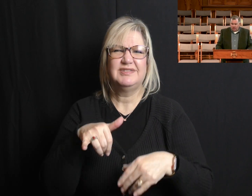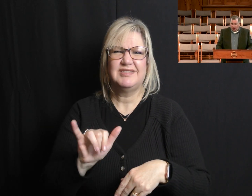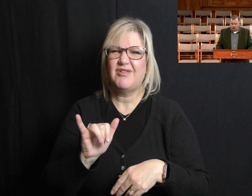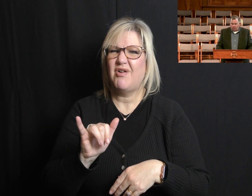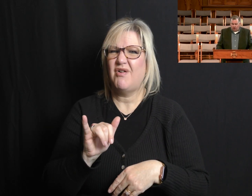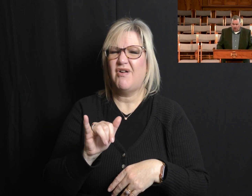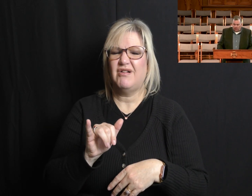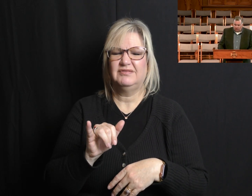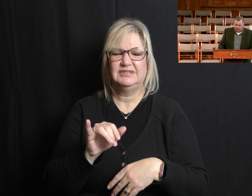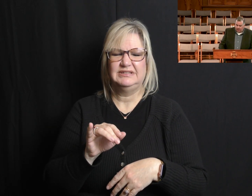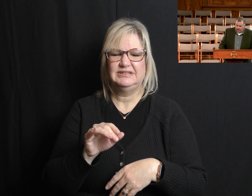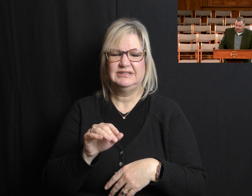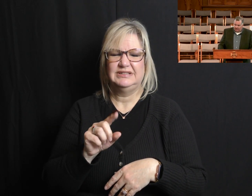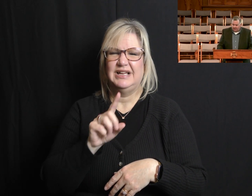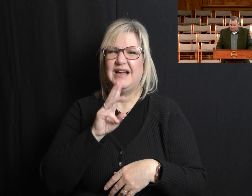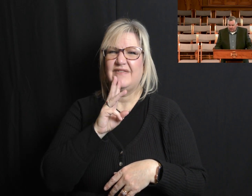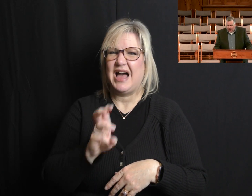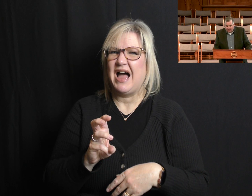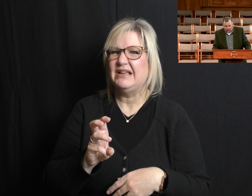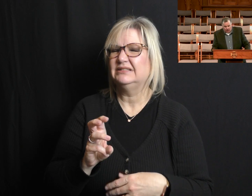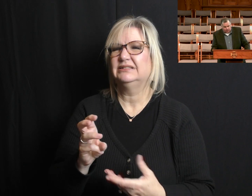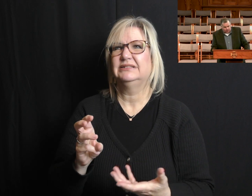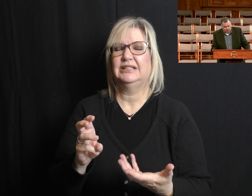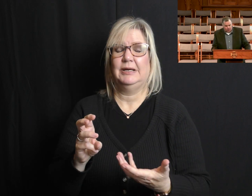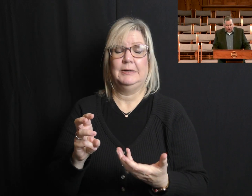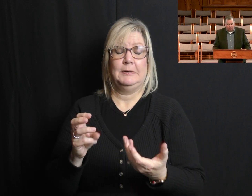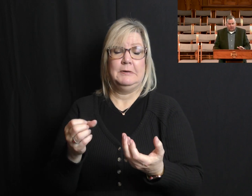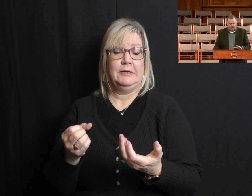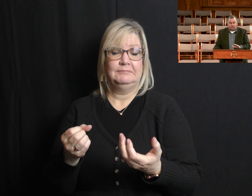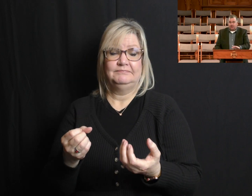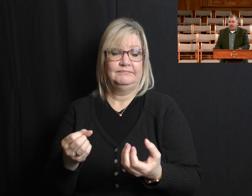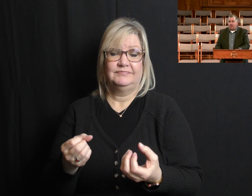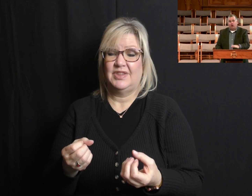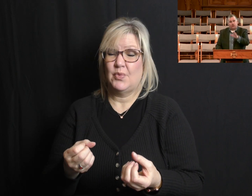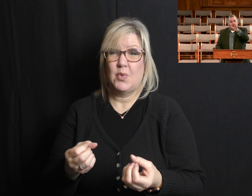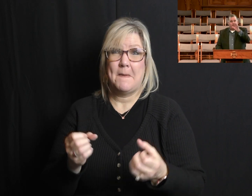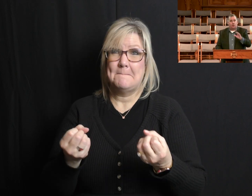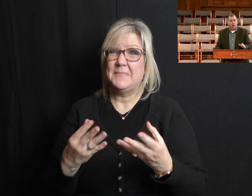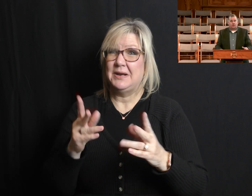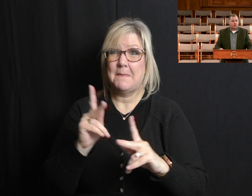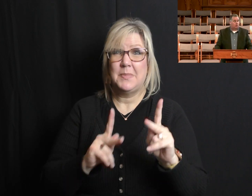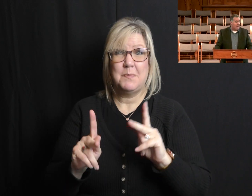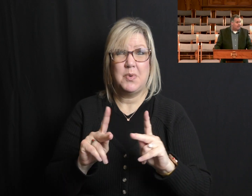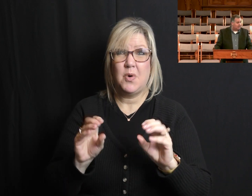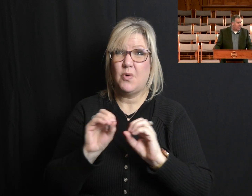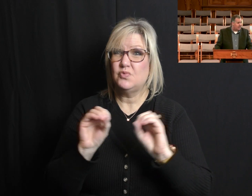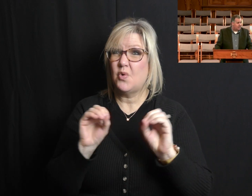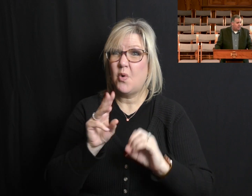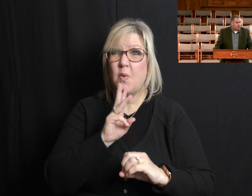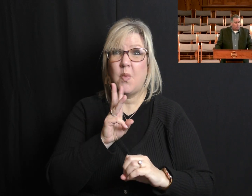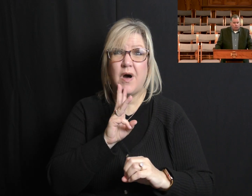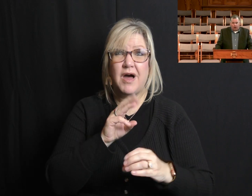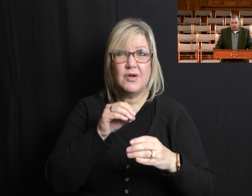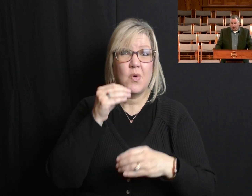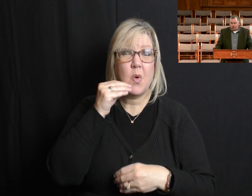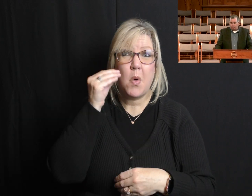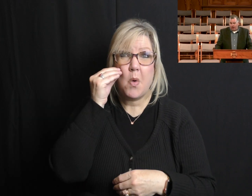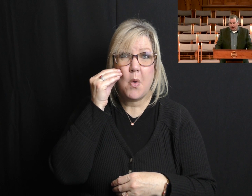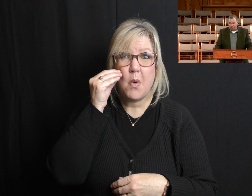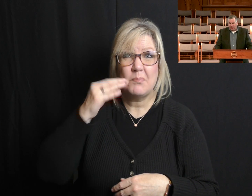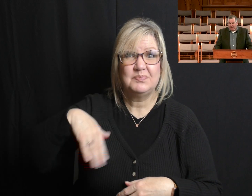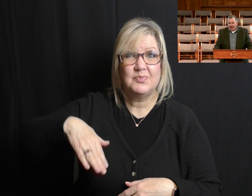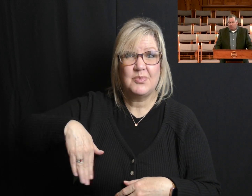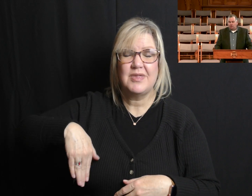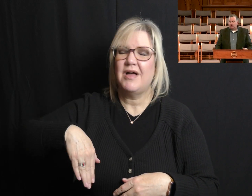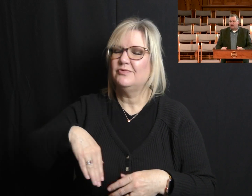we are certainly thankful, those of you who are able to come today. Those who are out there watching online today, we welcome you as